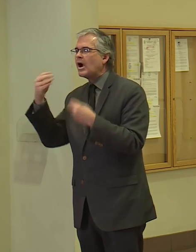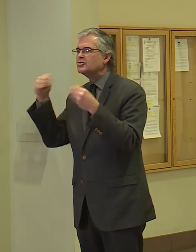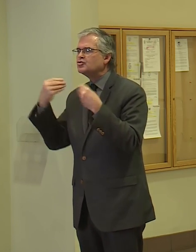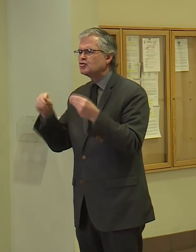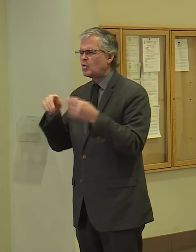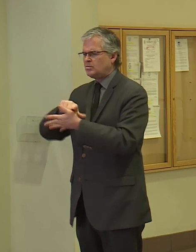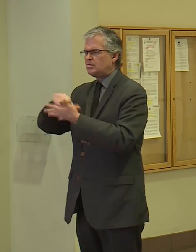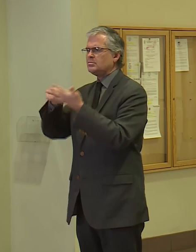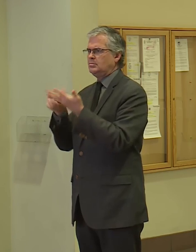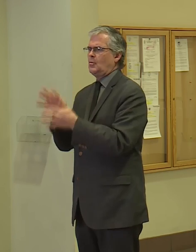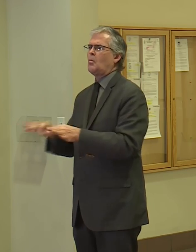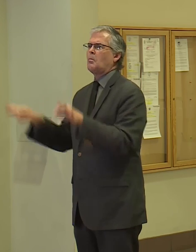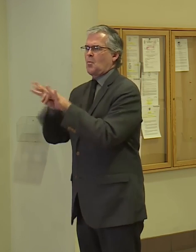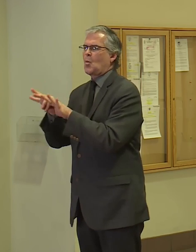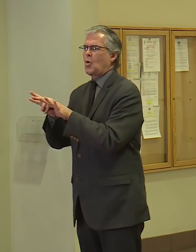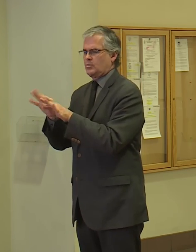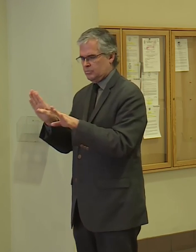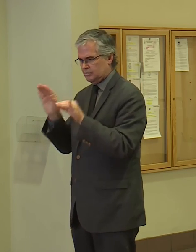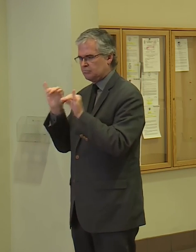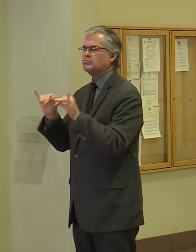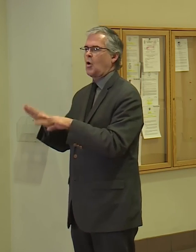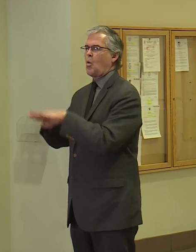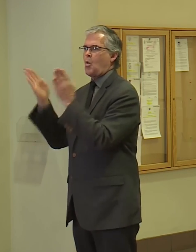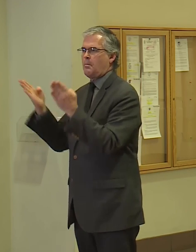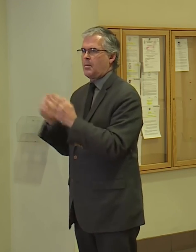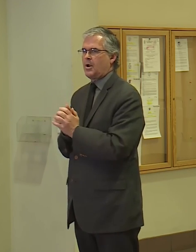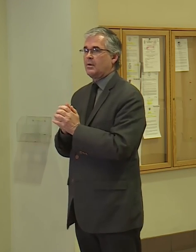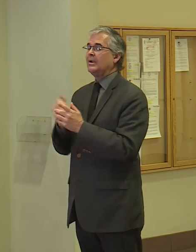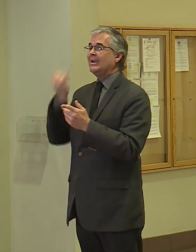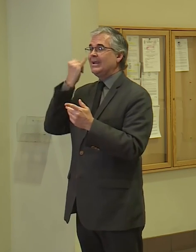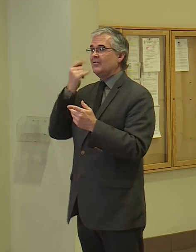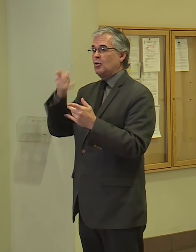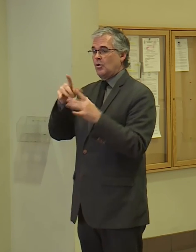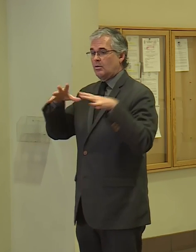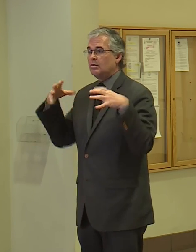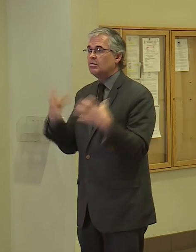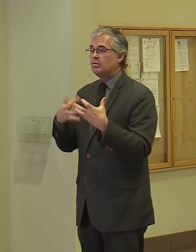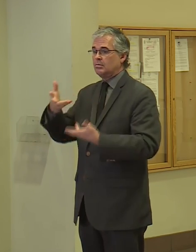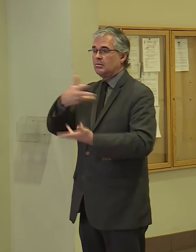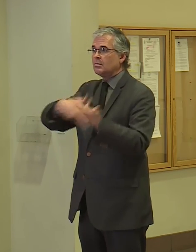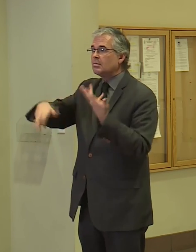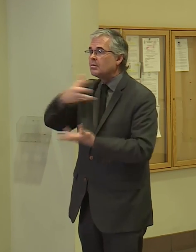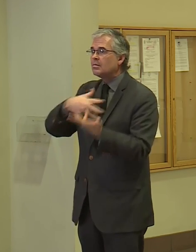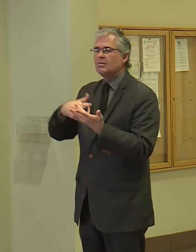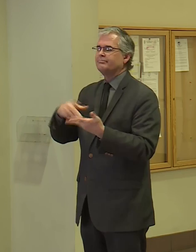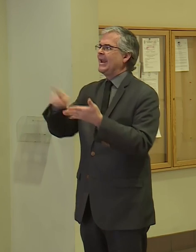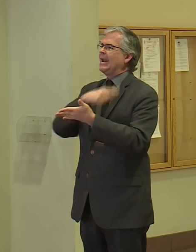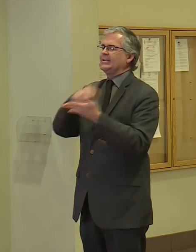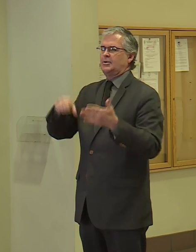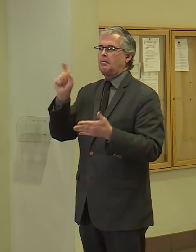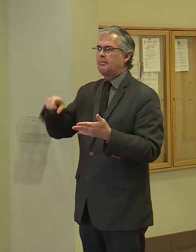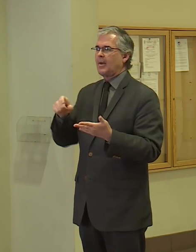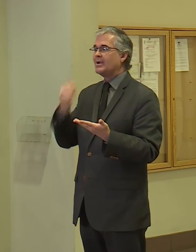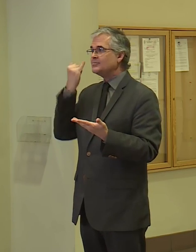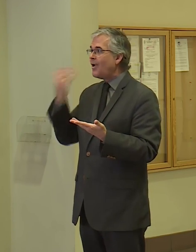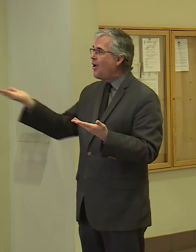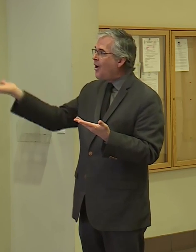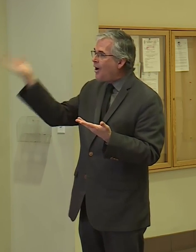all gatherings should be postponed or canceled this is not the time for sleepovers playdates